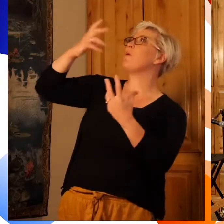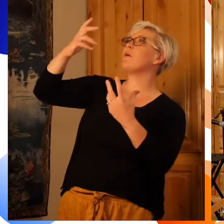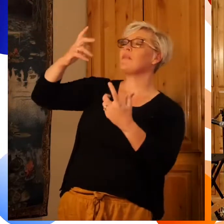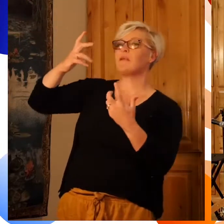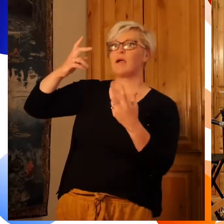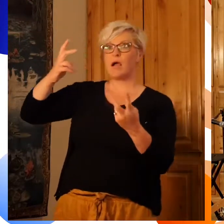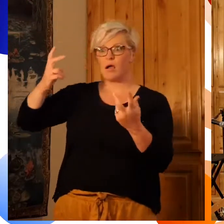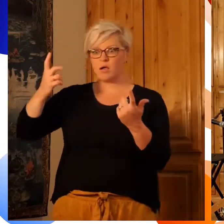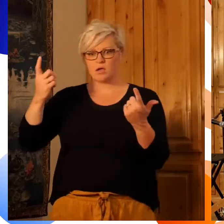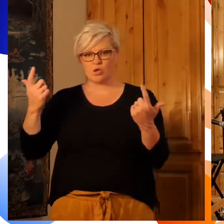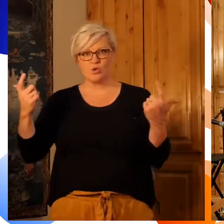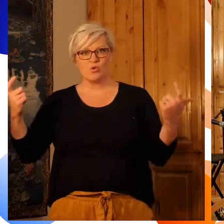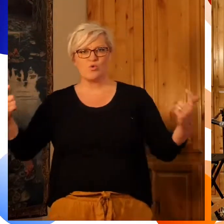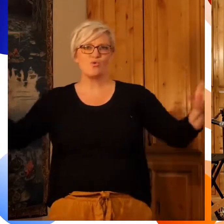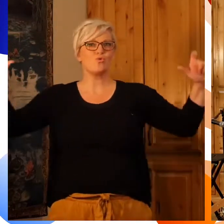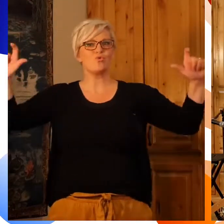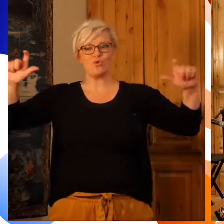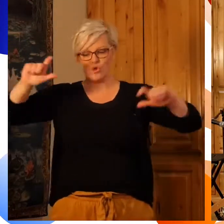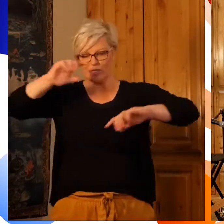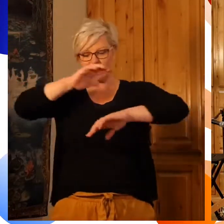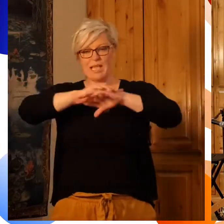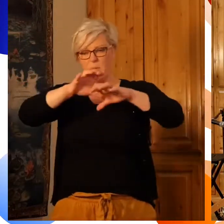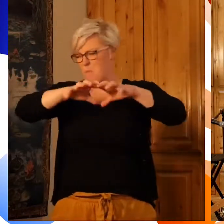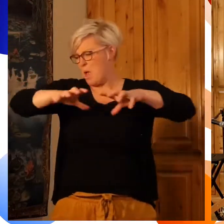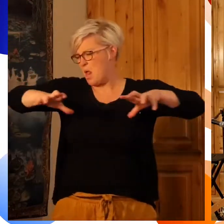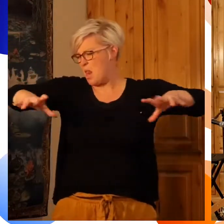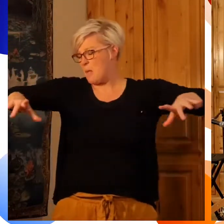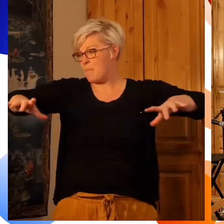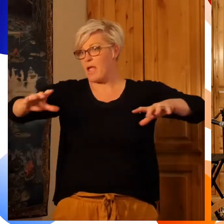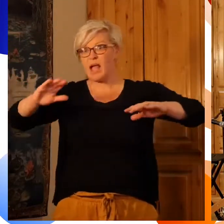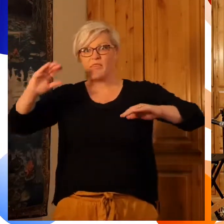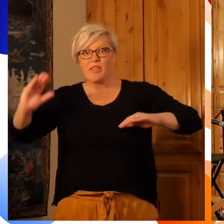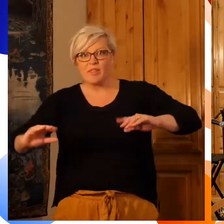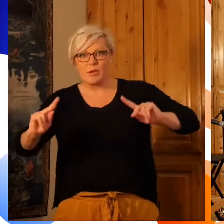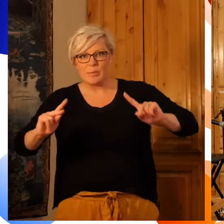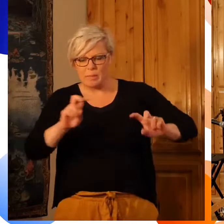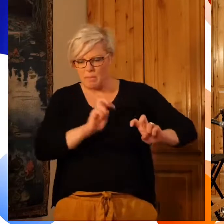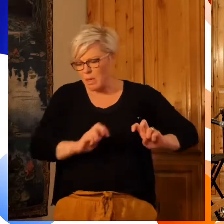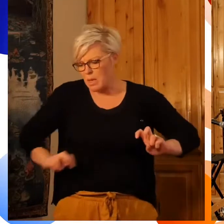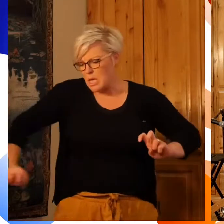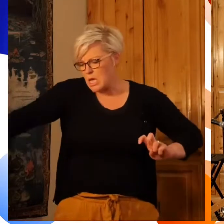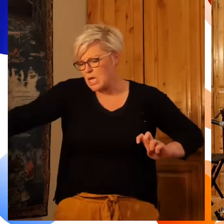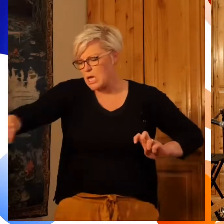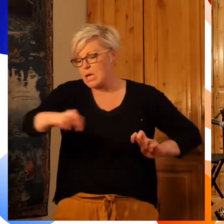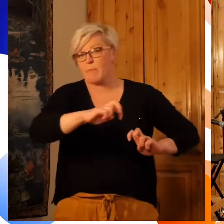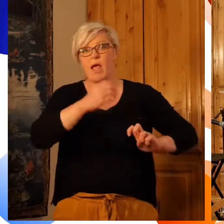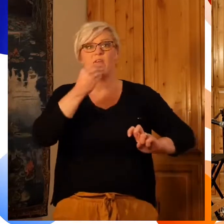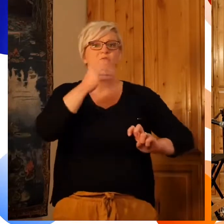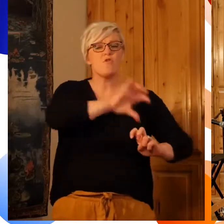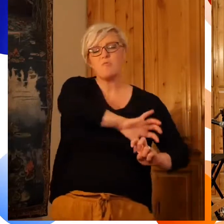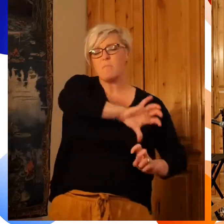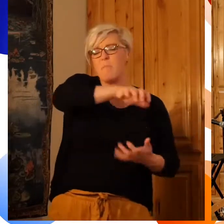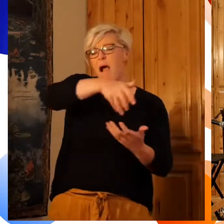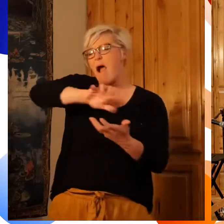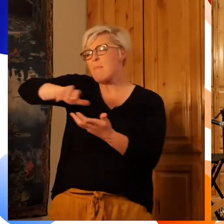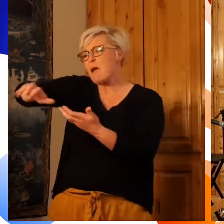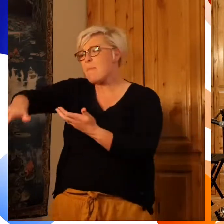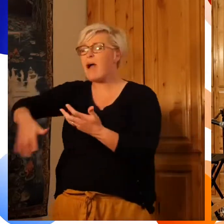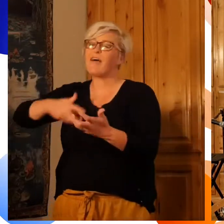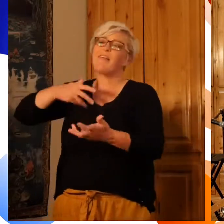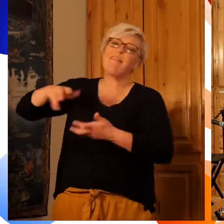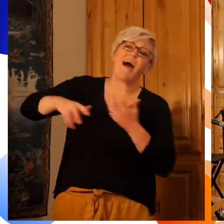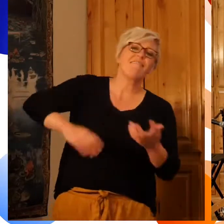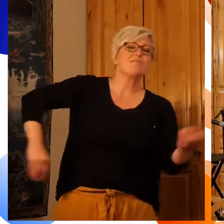table. And all the little people were about it, and they had piles of food, and they were laughing and stuffing their little faces and having a